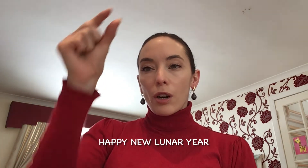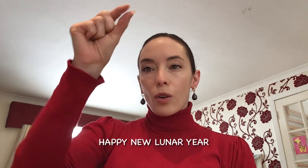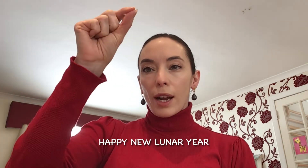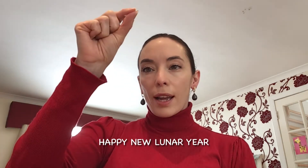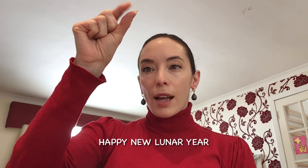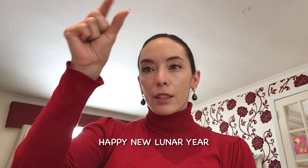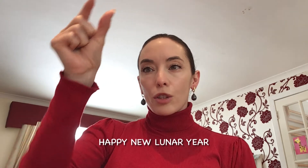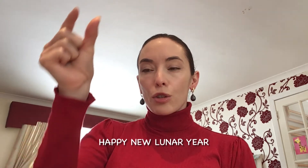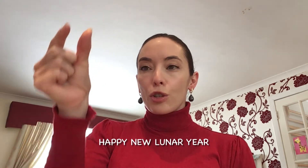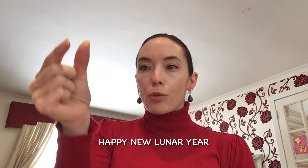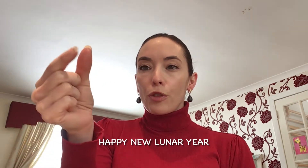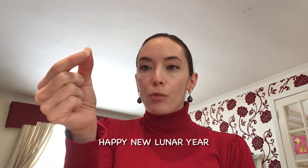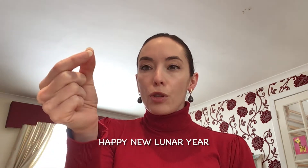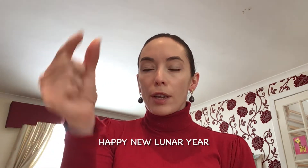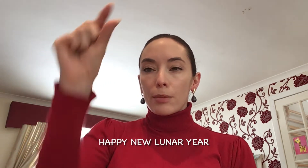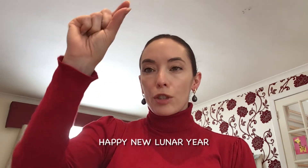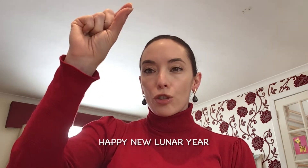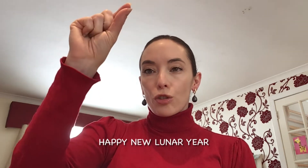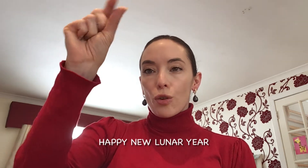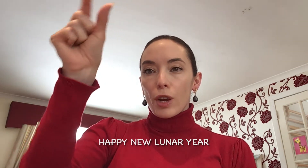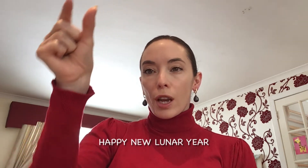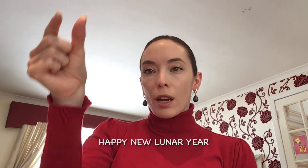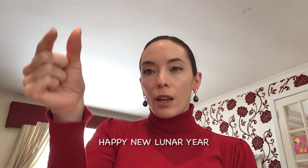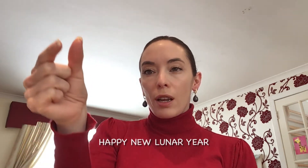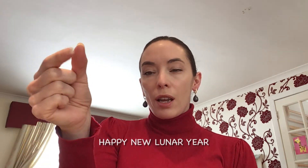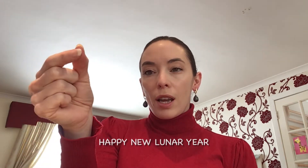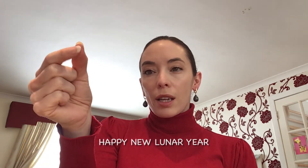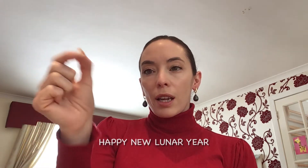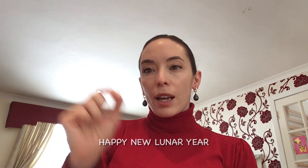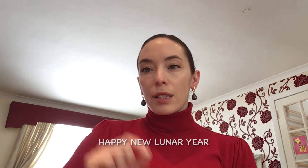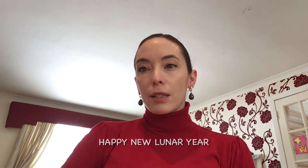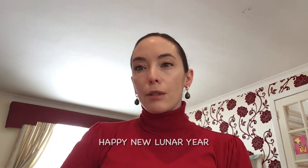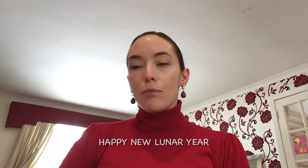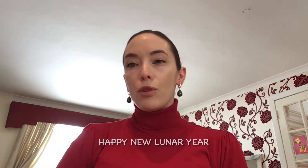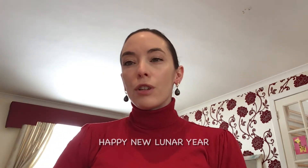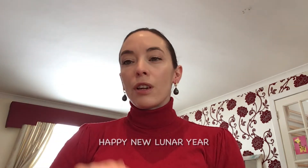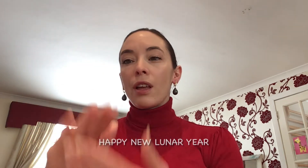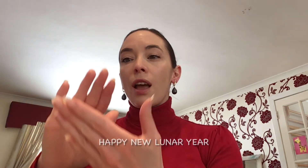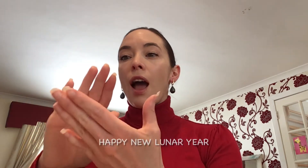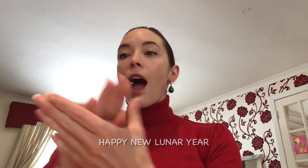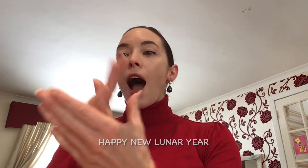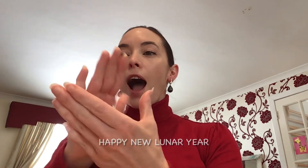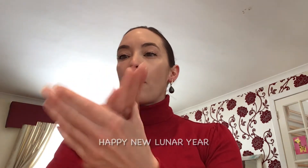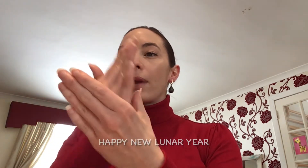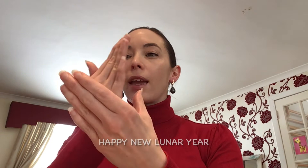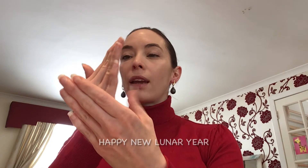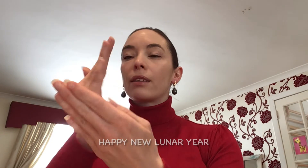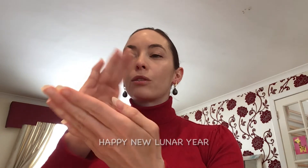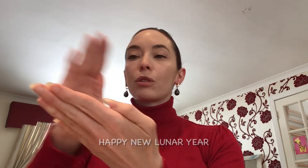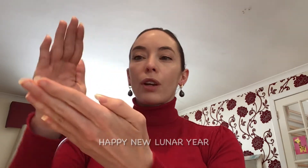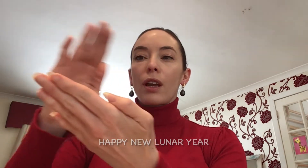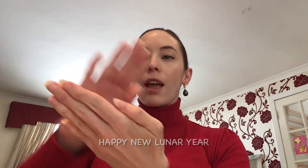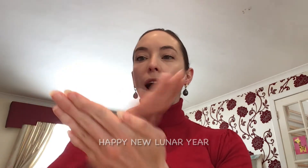a calendar to do with the moon, that's me just drawing a crescent moon. Happy